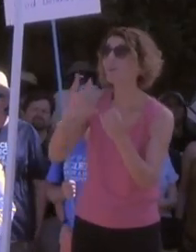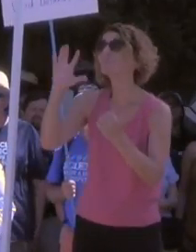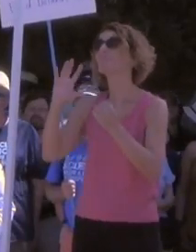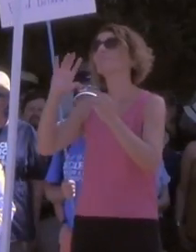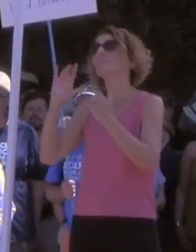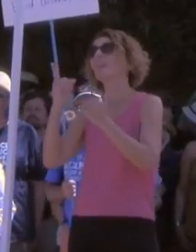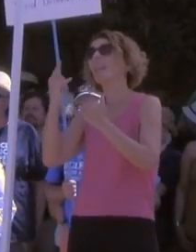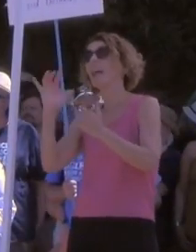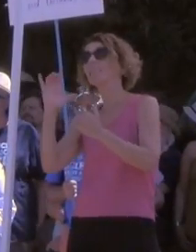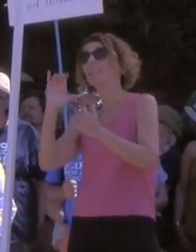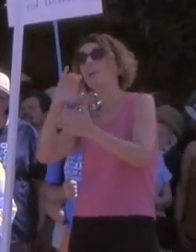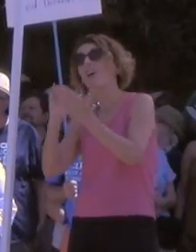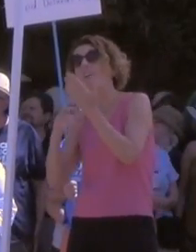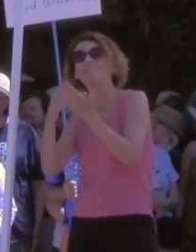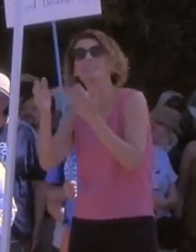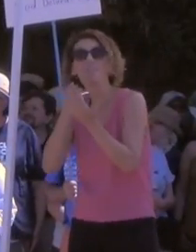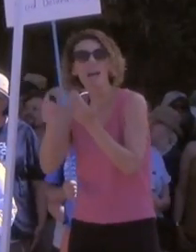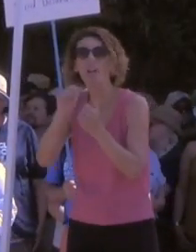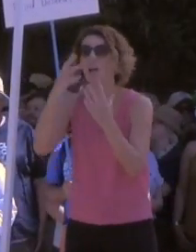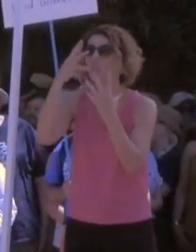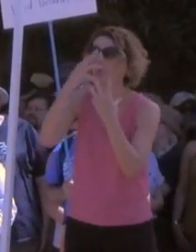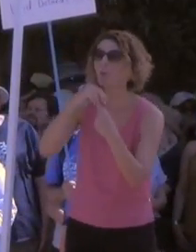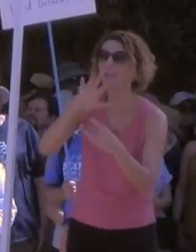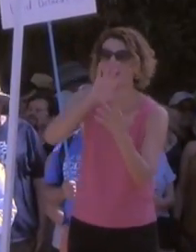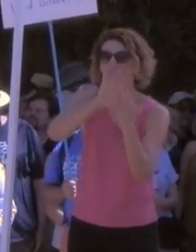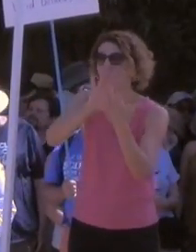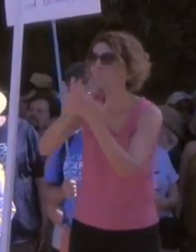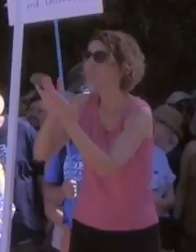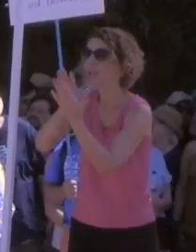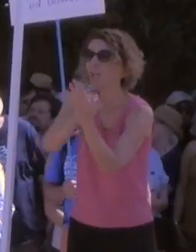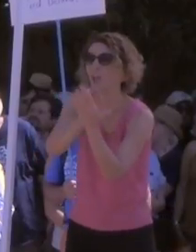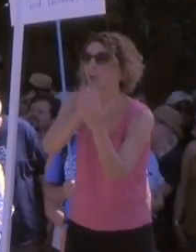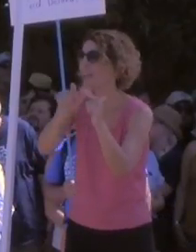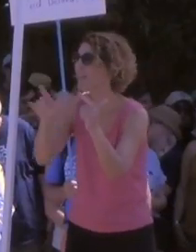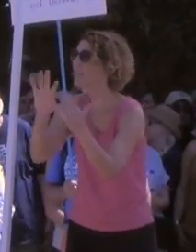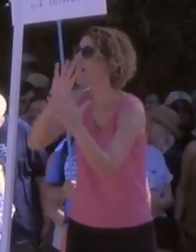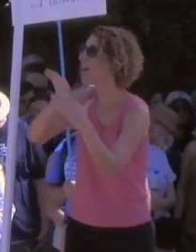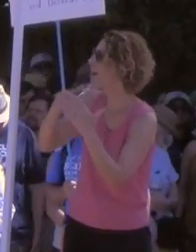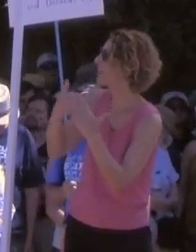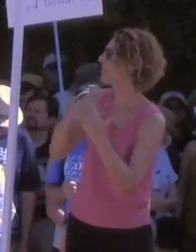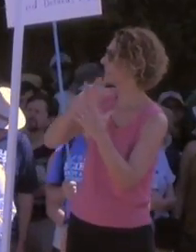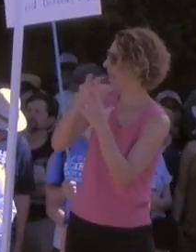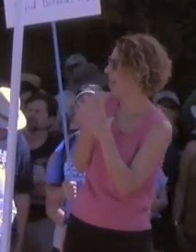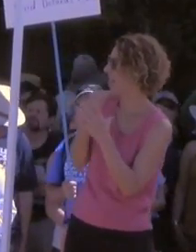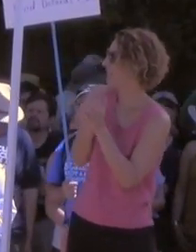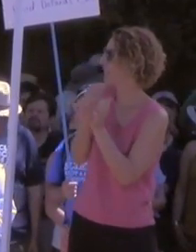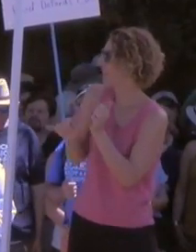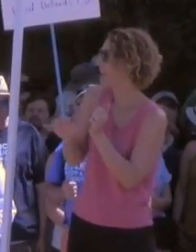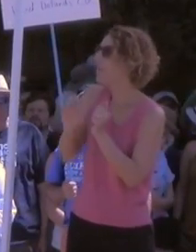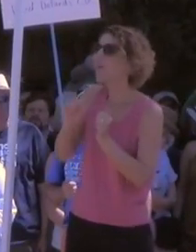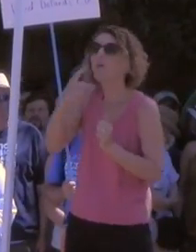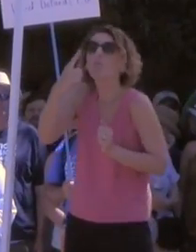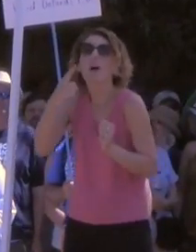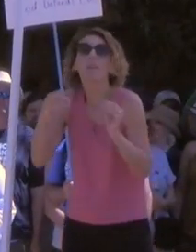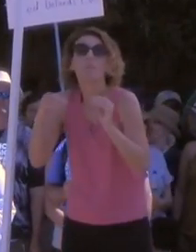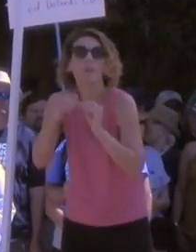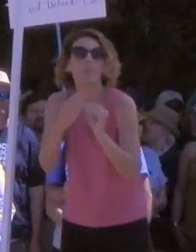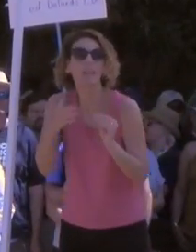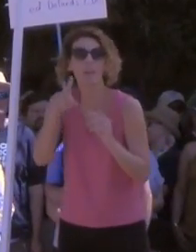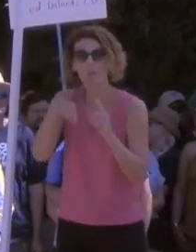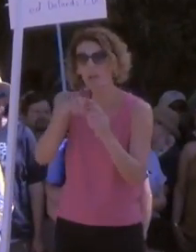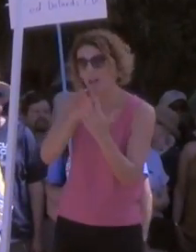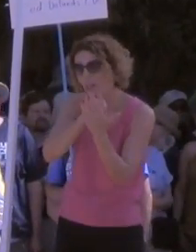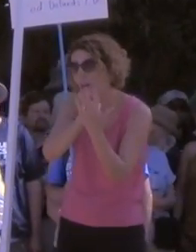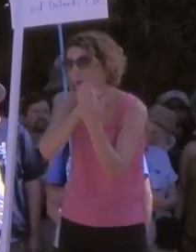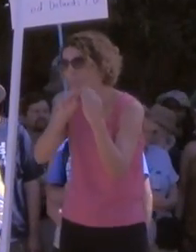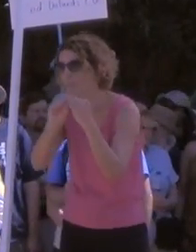can reach out to, learning new languages. We're all wrapped in together in that. But one step further, as I started learning more and more about